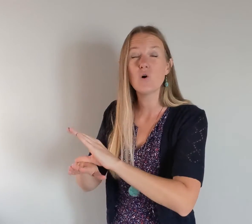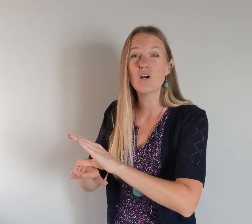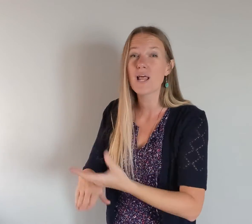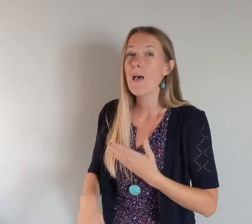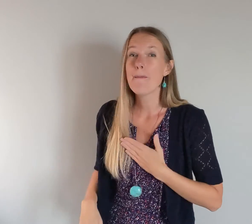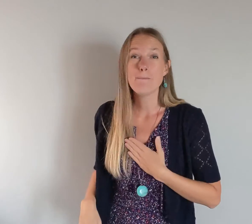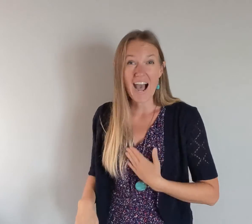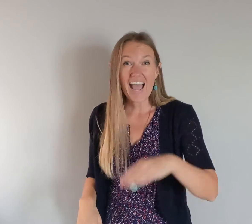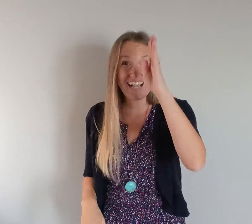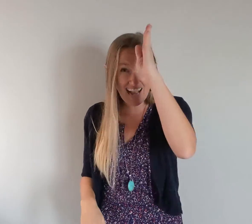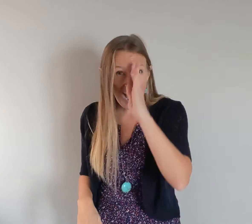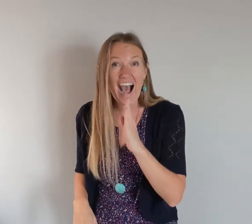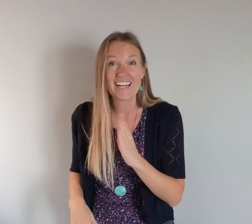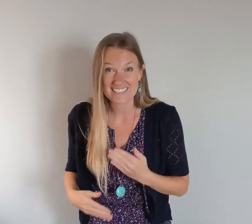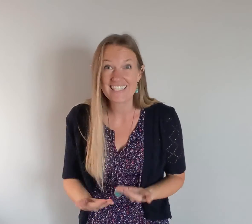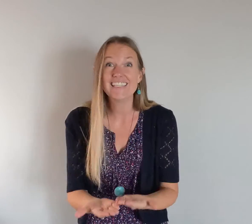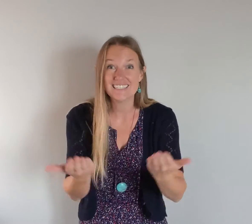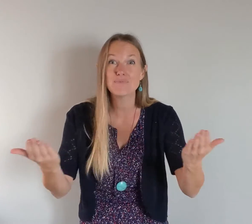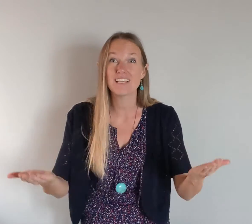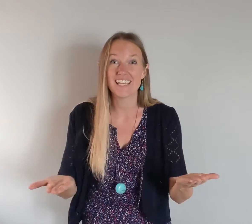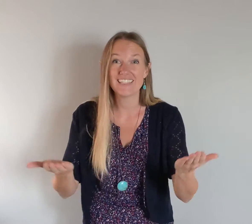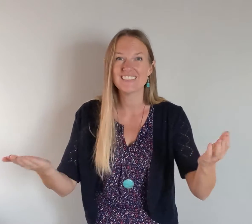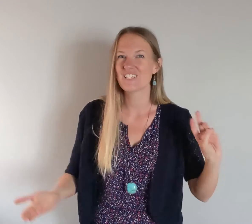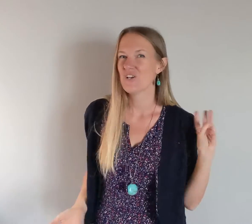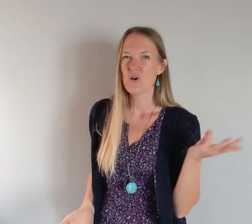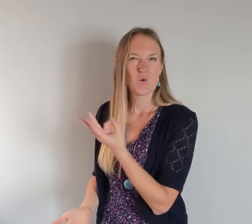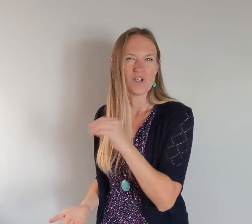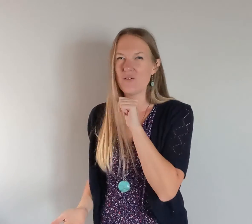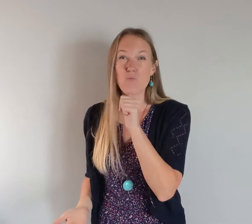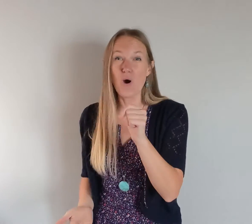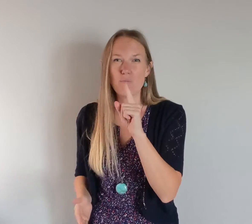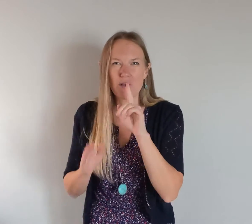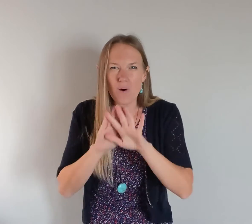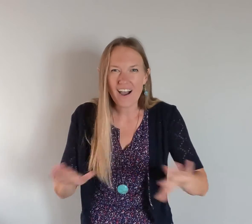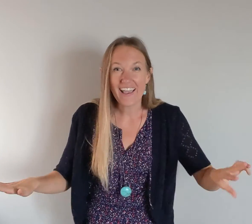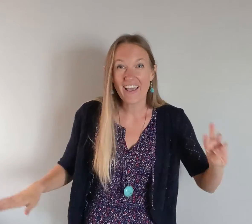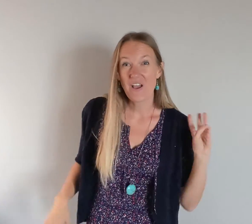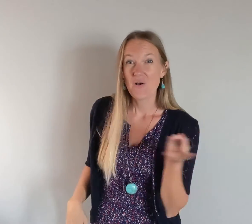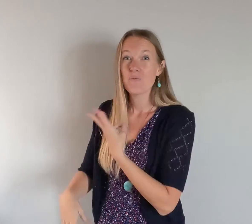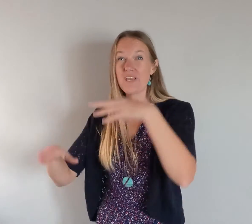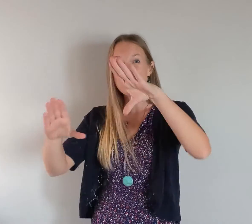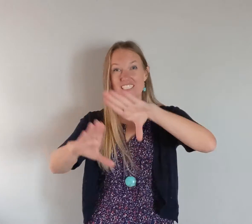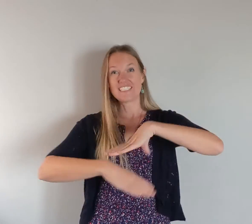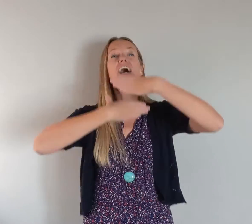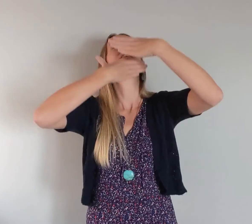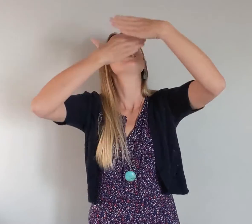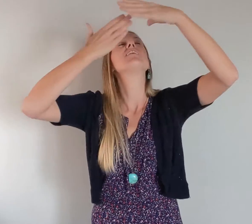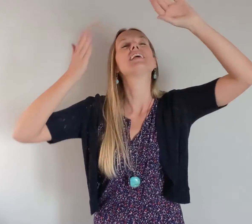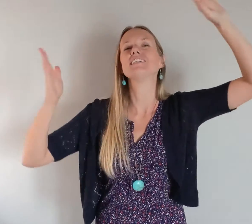Lord. My God is in this place. We won't be quiet. We shout out his